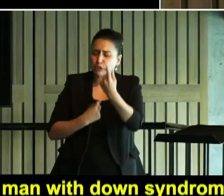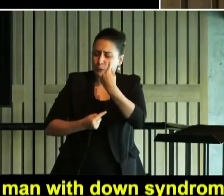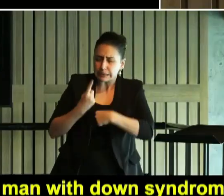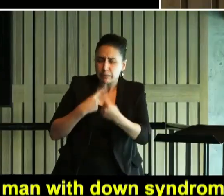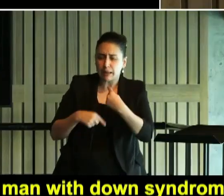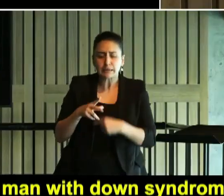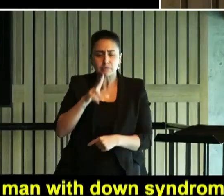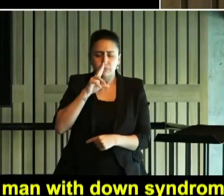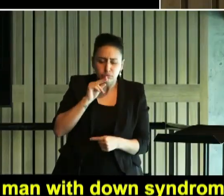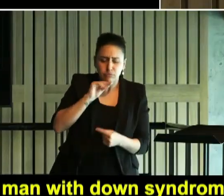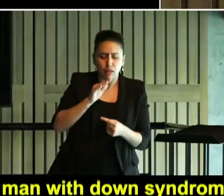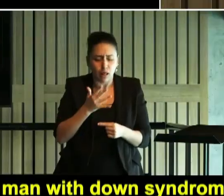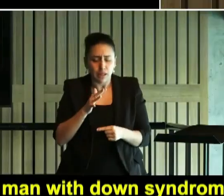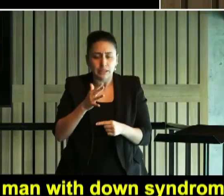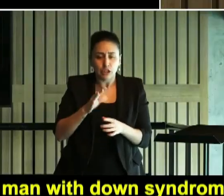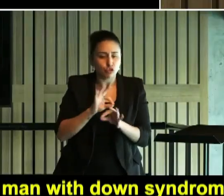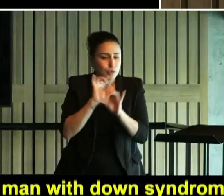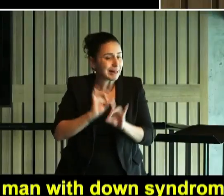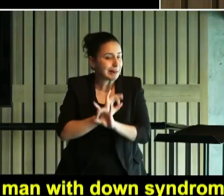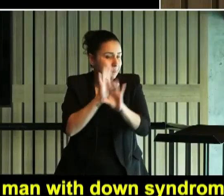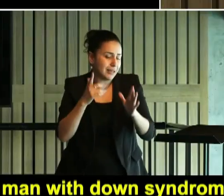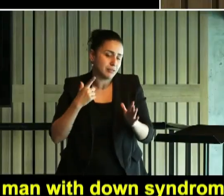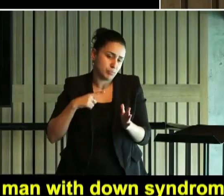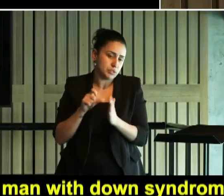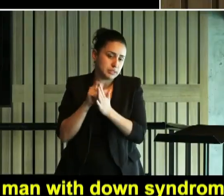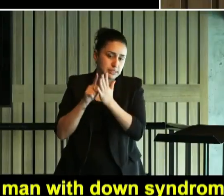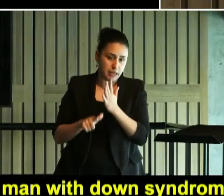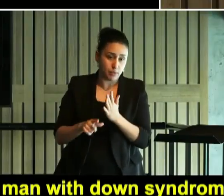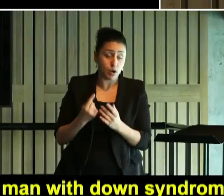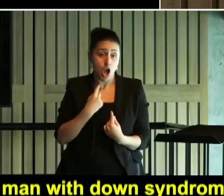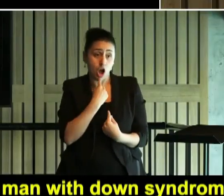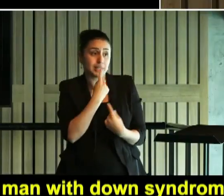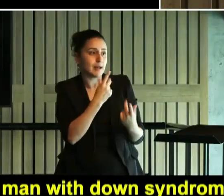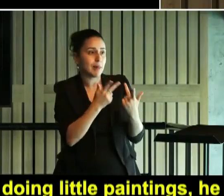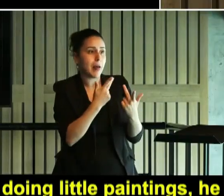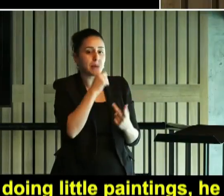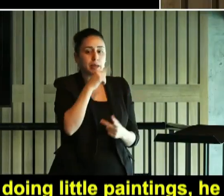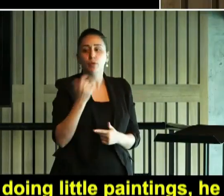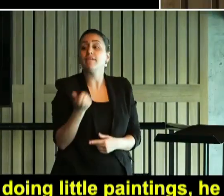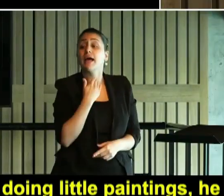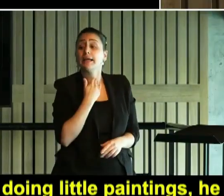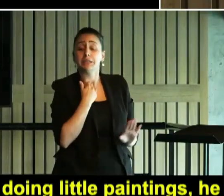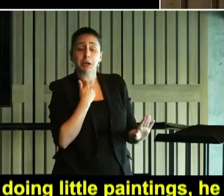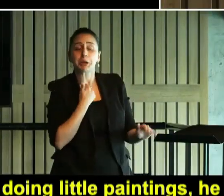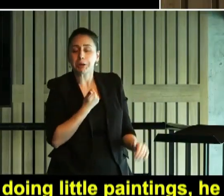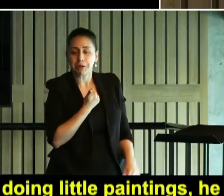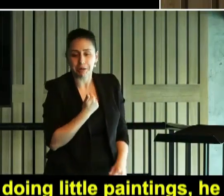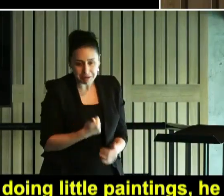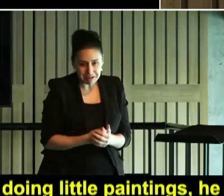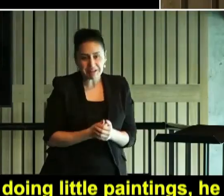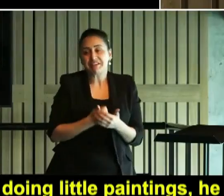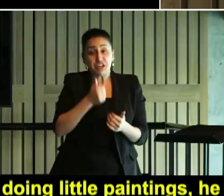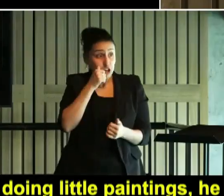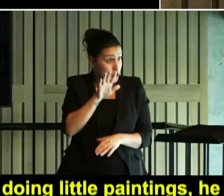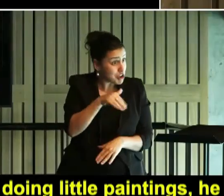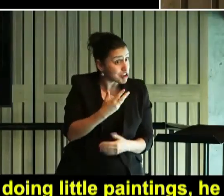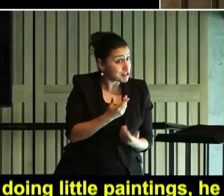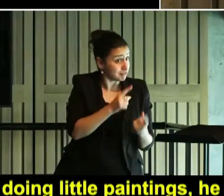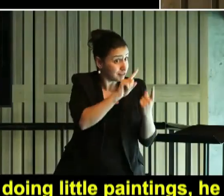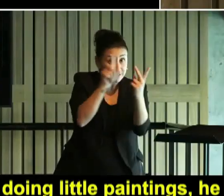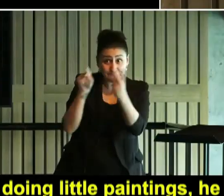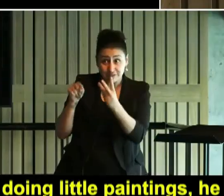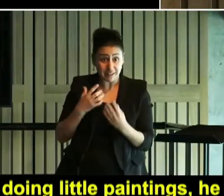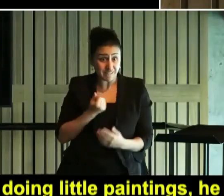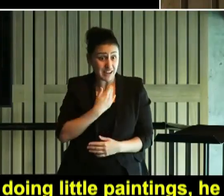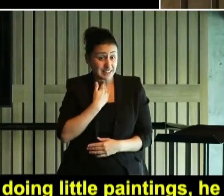and he has a speech impediment because of his disability, but I tell other young people he has an accent. So I say, you come across people with different accents and you've got to get used